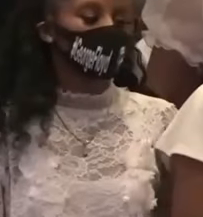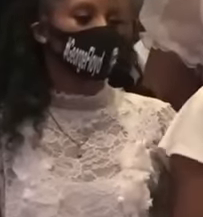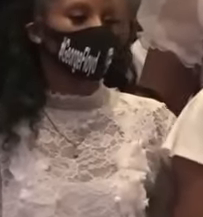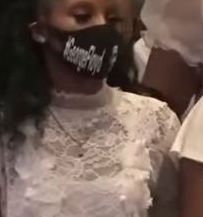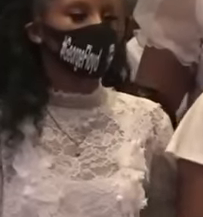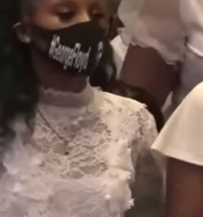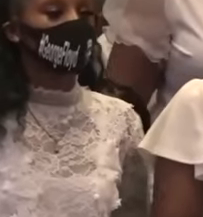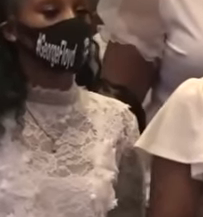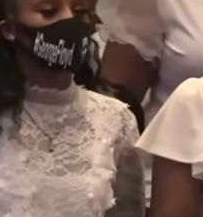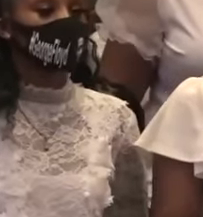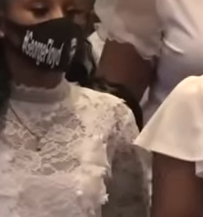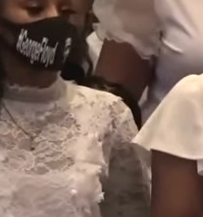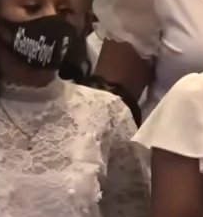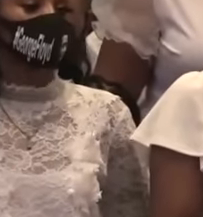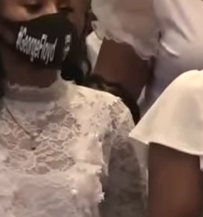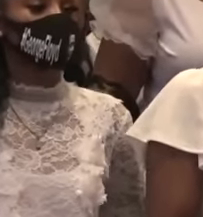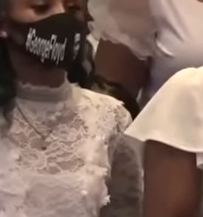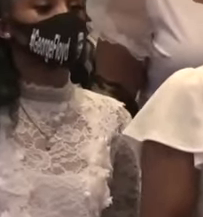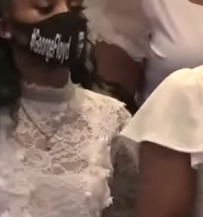that he